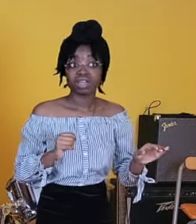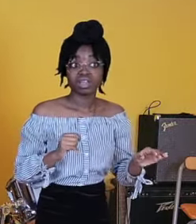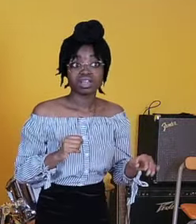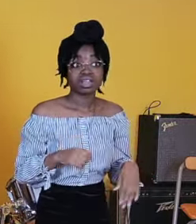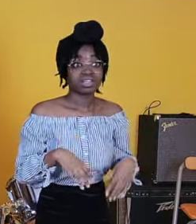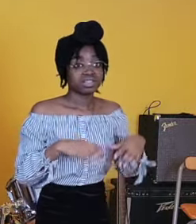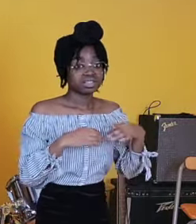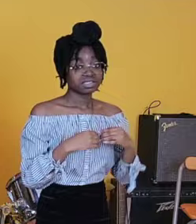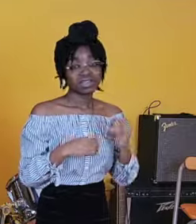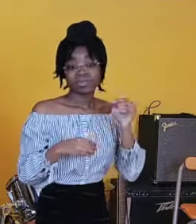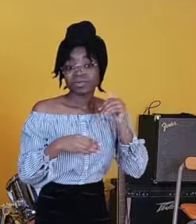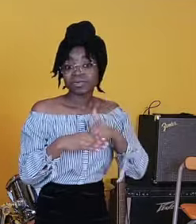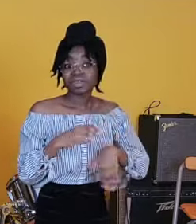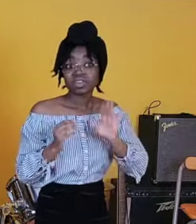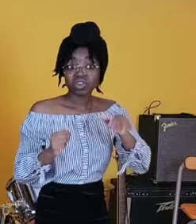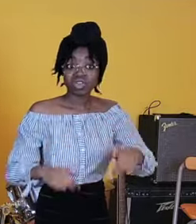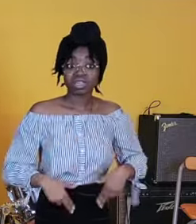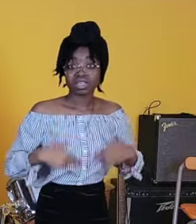you. And here,